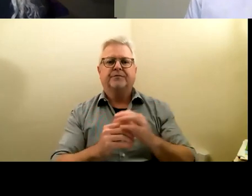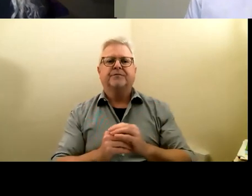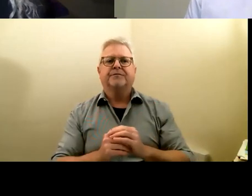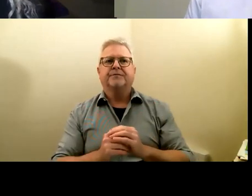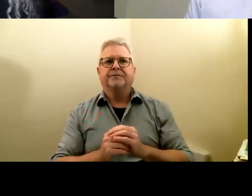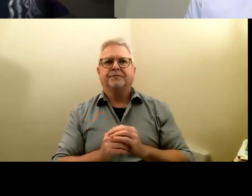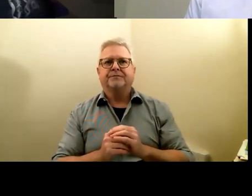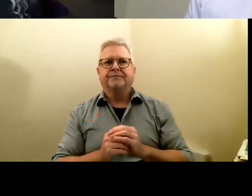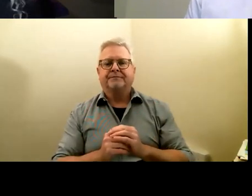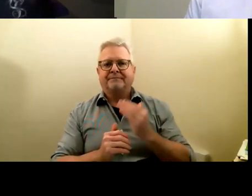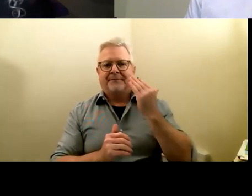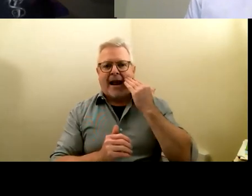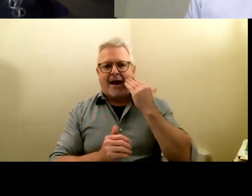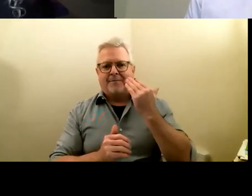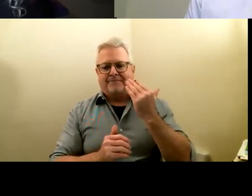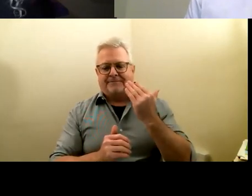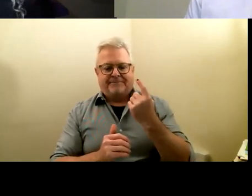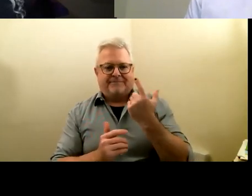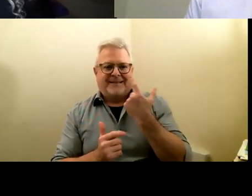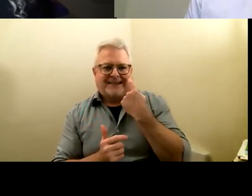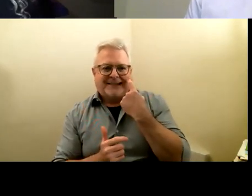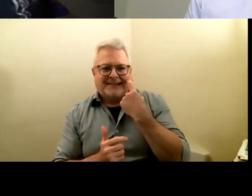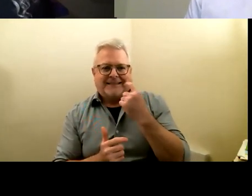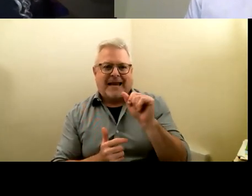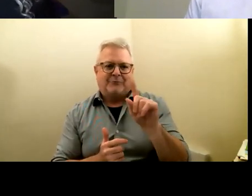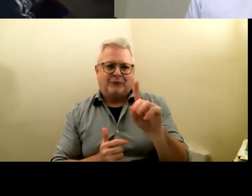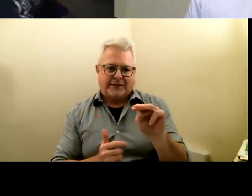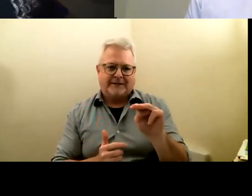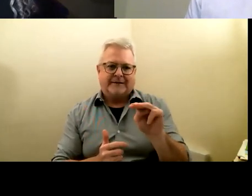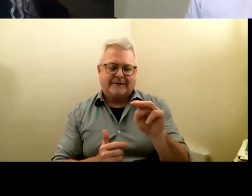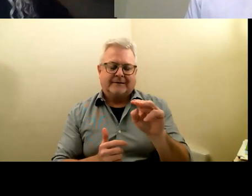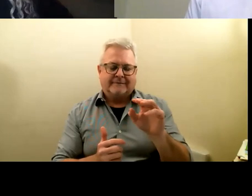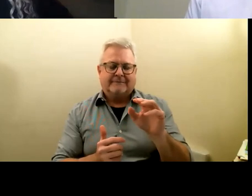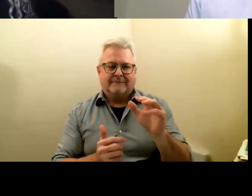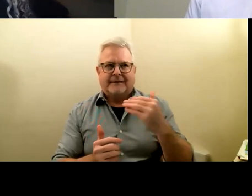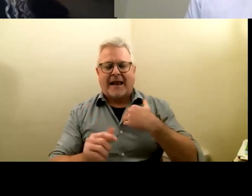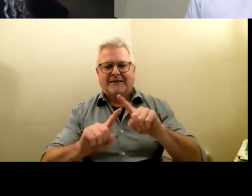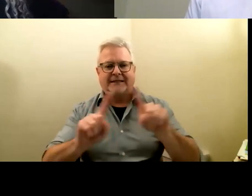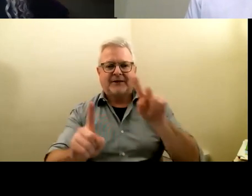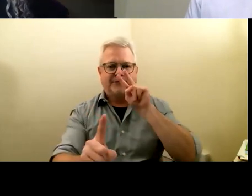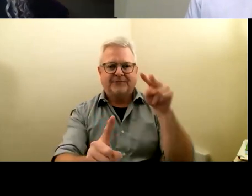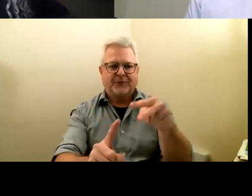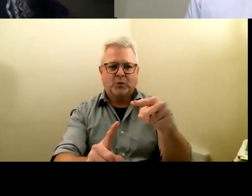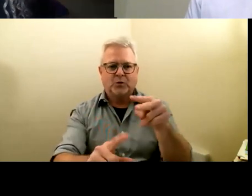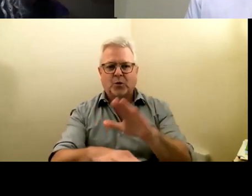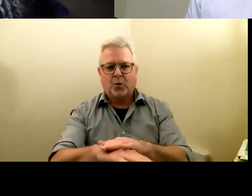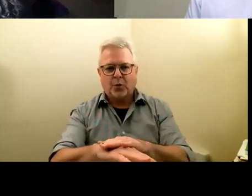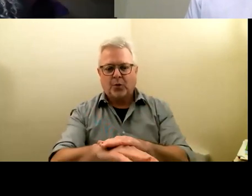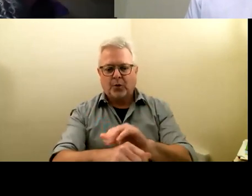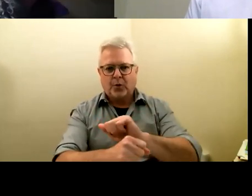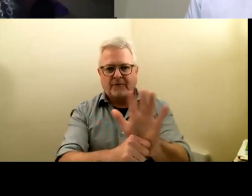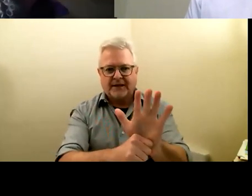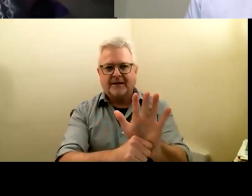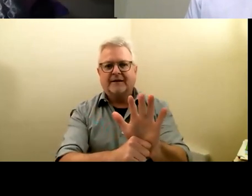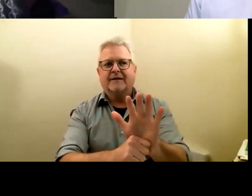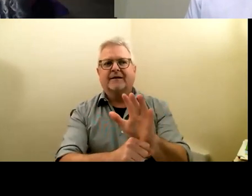virus to the point where more people are immune, whether or not they've been vaccinated. And the recent administration, the